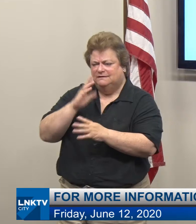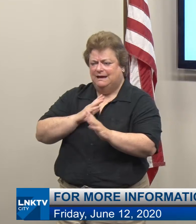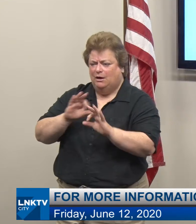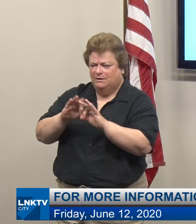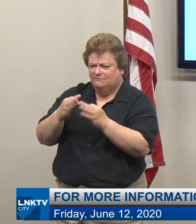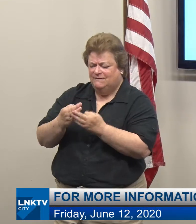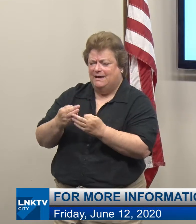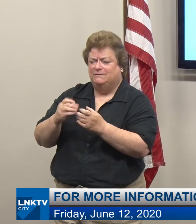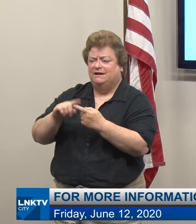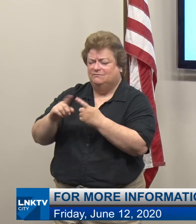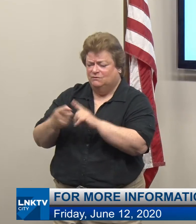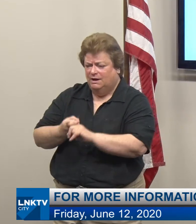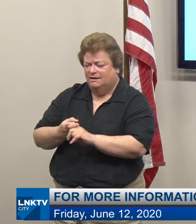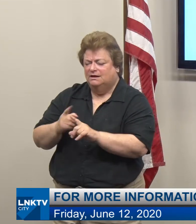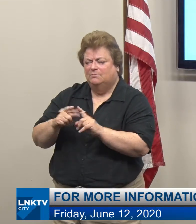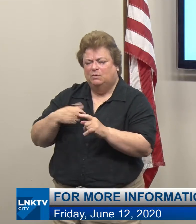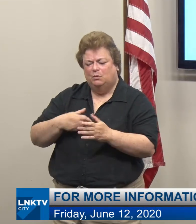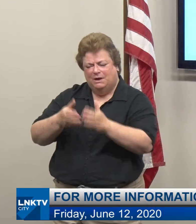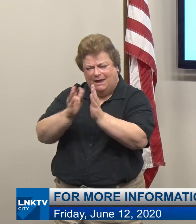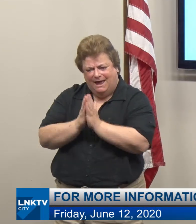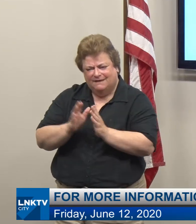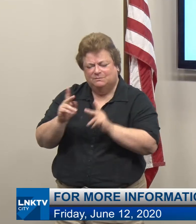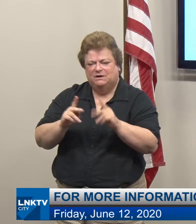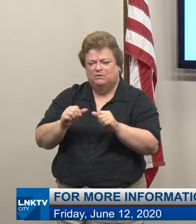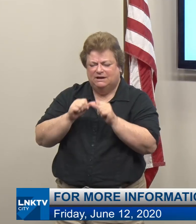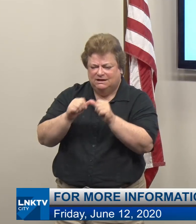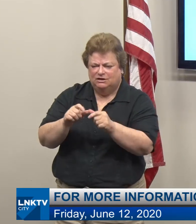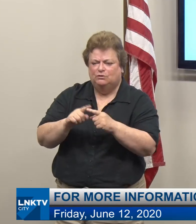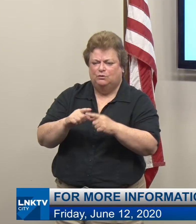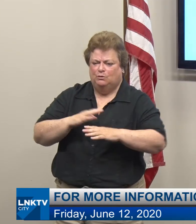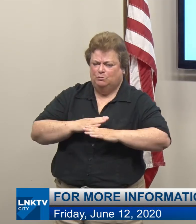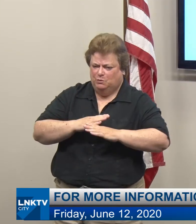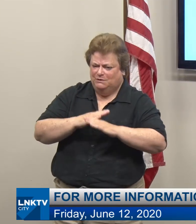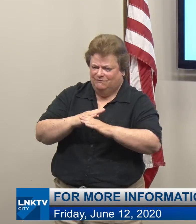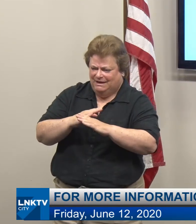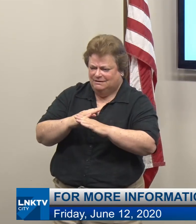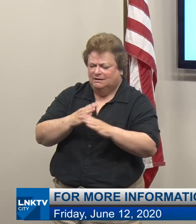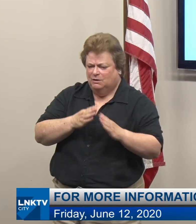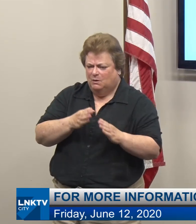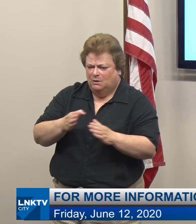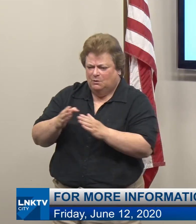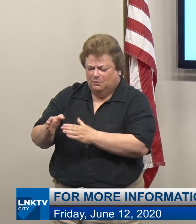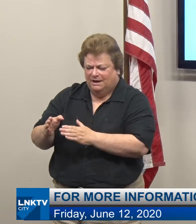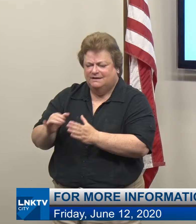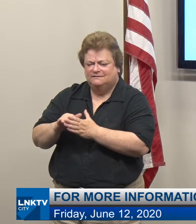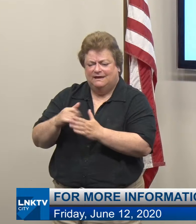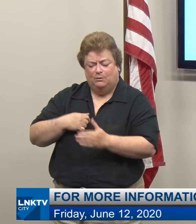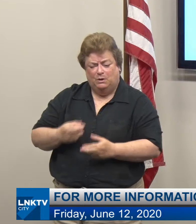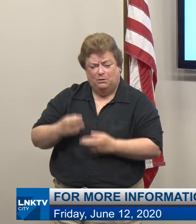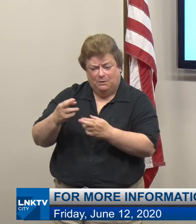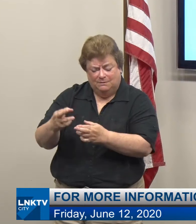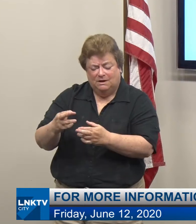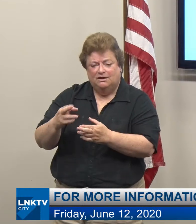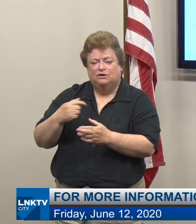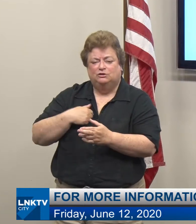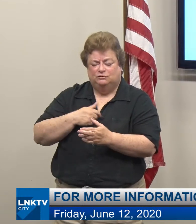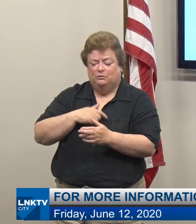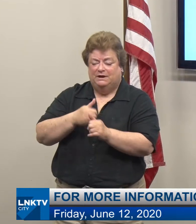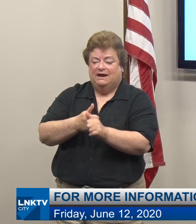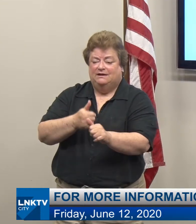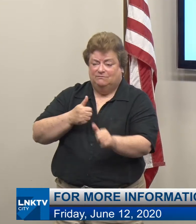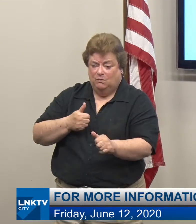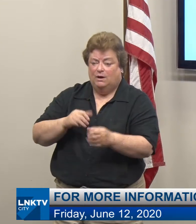friends. We just ask that people continue to take the preventative measures we have recommended so we can avoid a